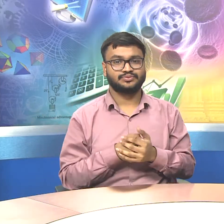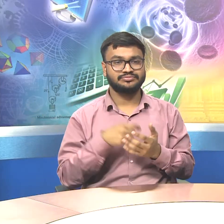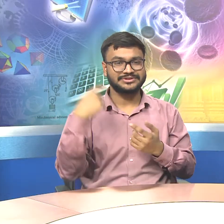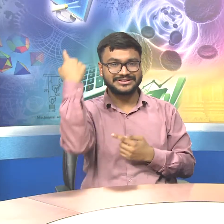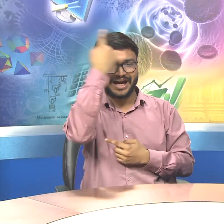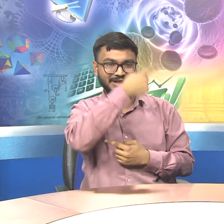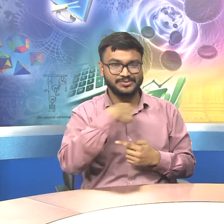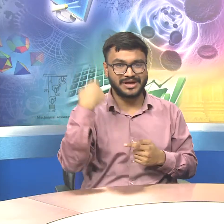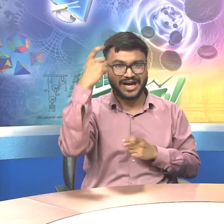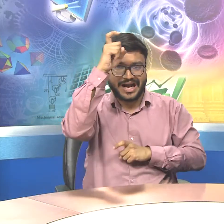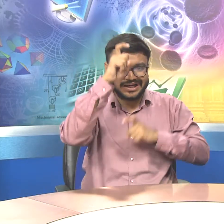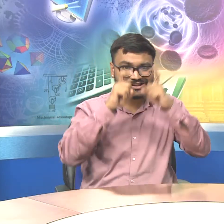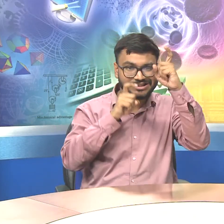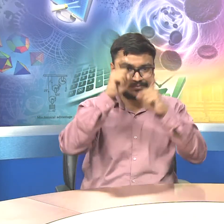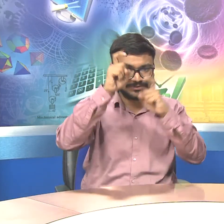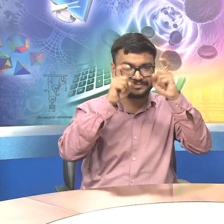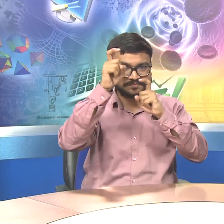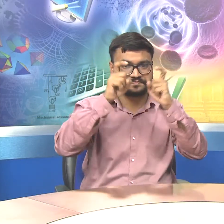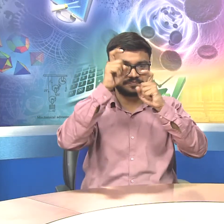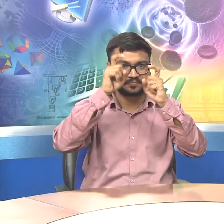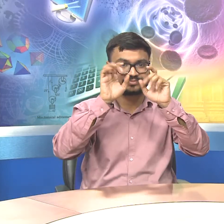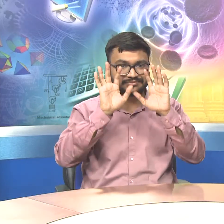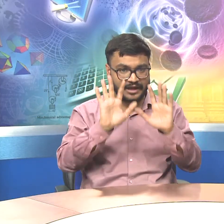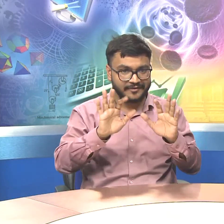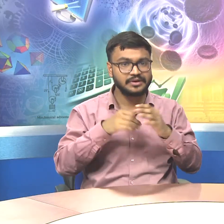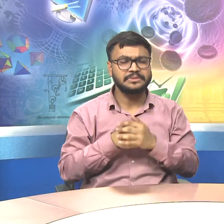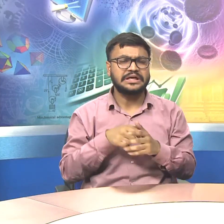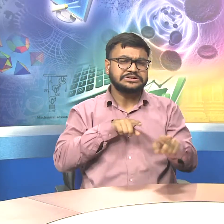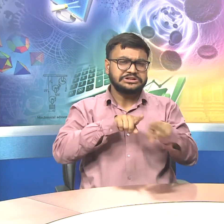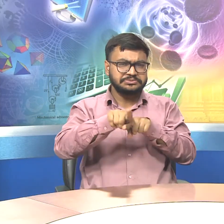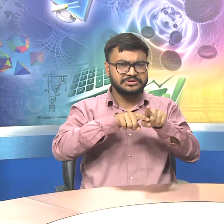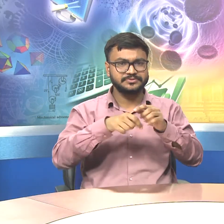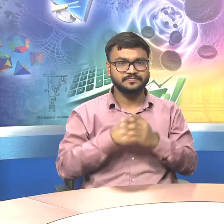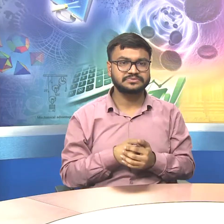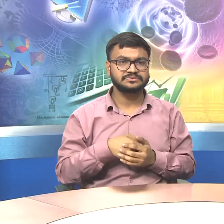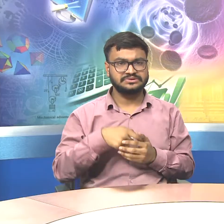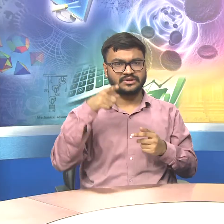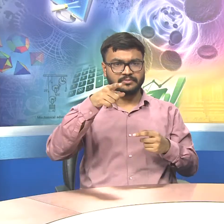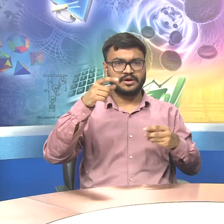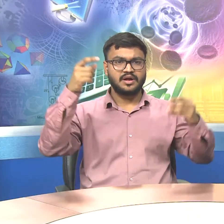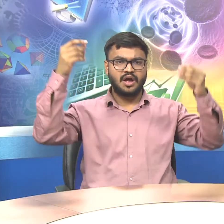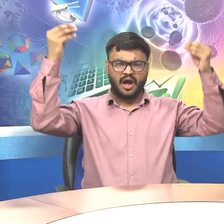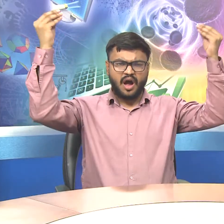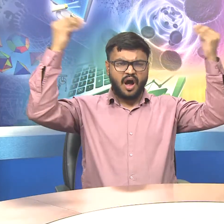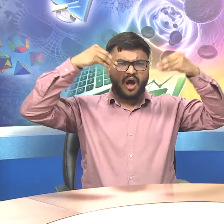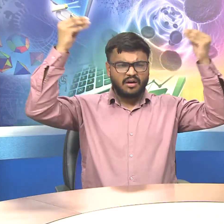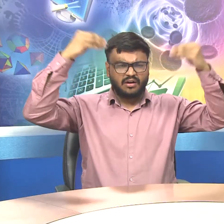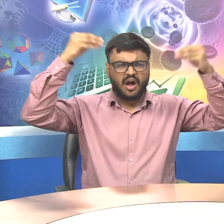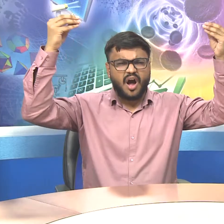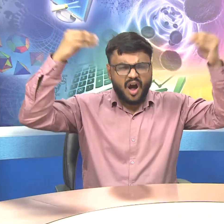It is not required to put if. We can show if through our facial expressions.